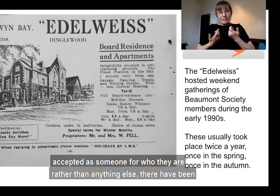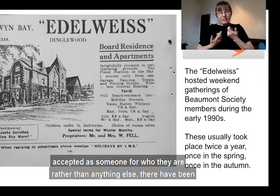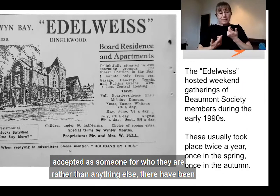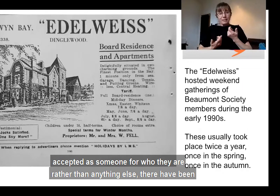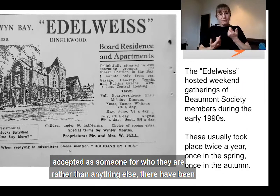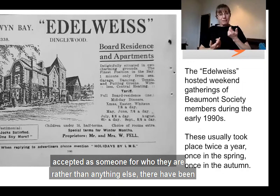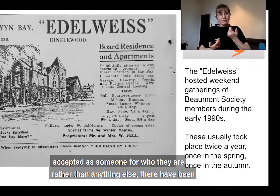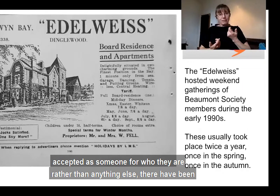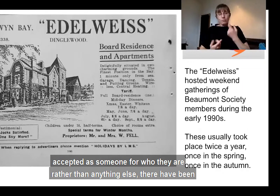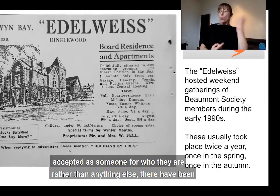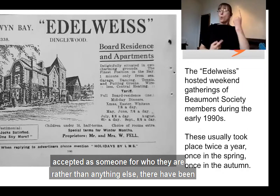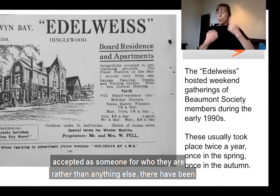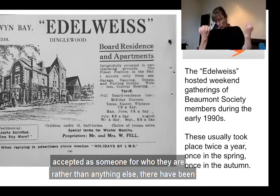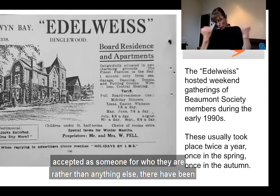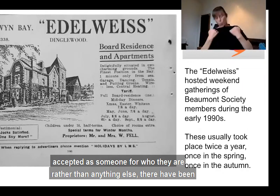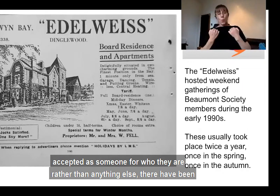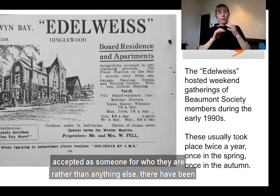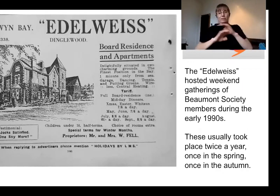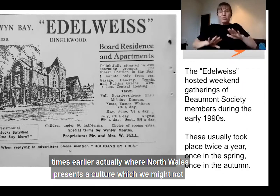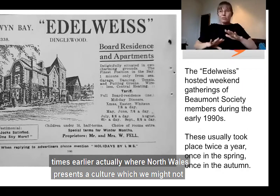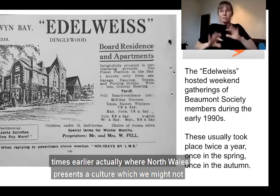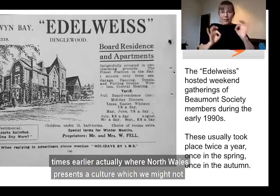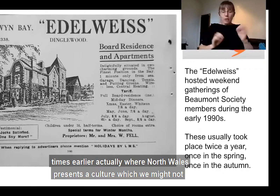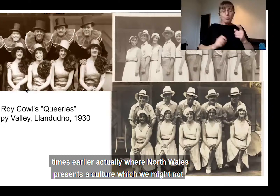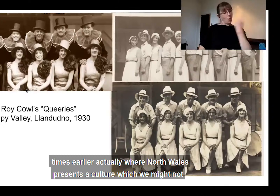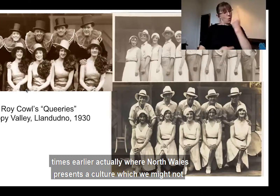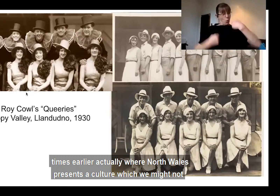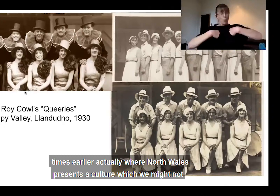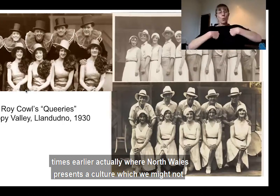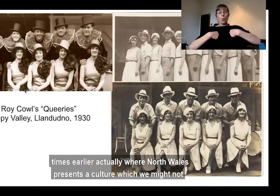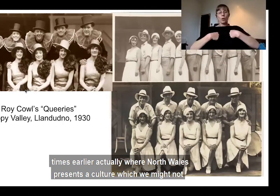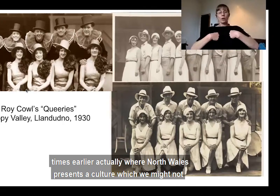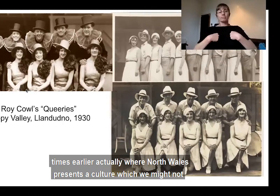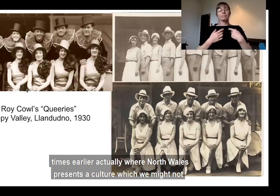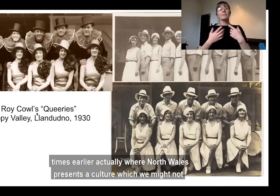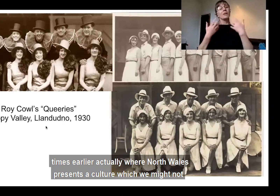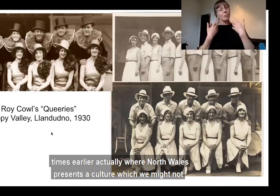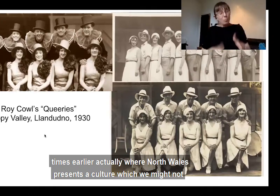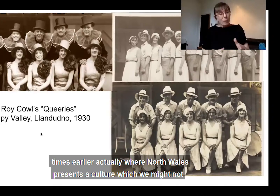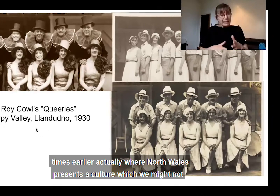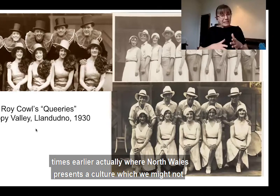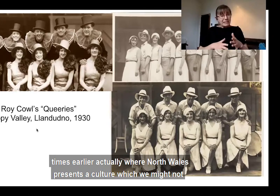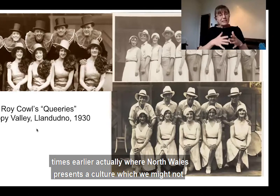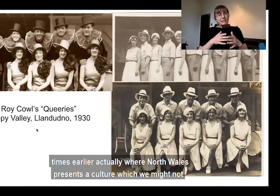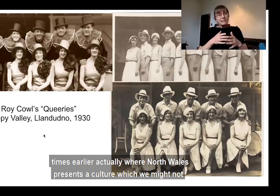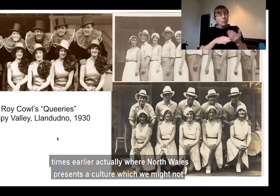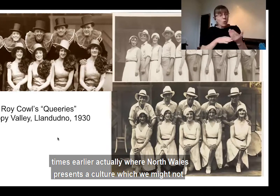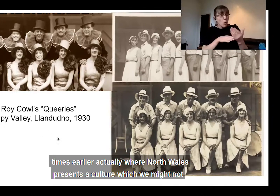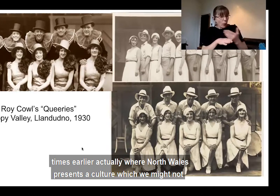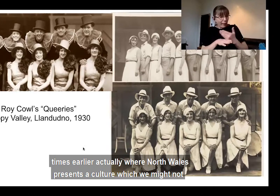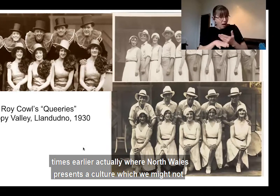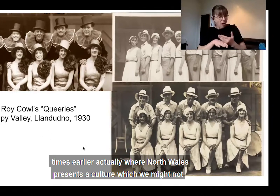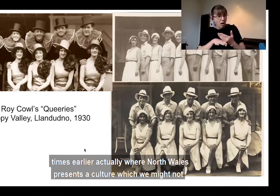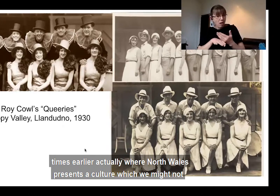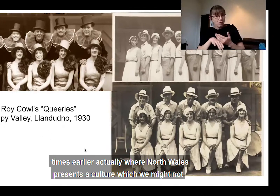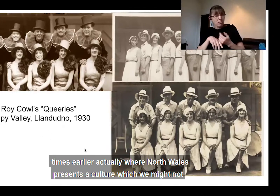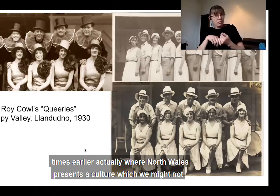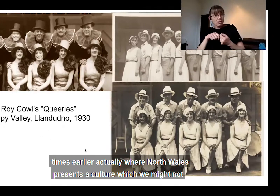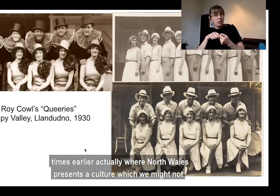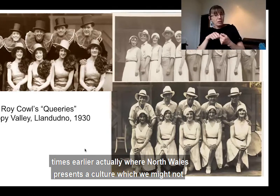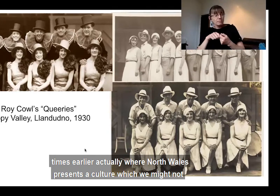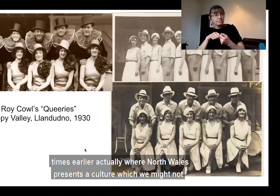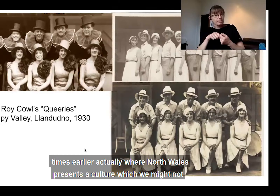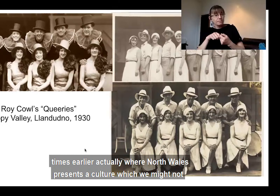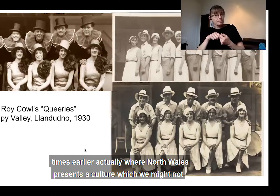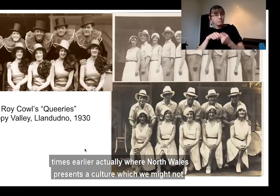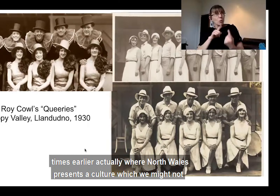for who they are rather than anything else. There have been times earlier, actually,